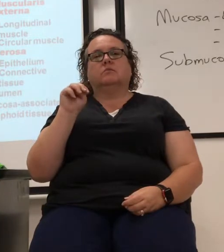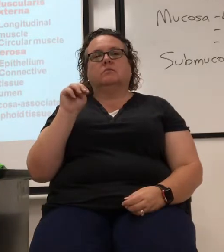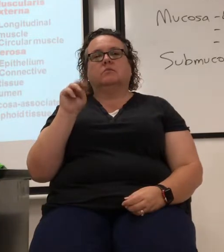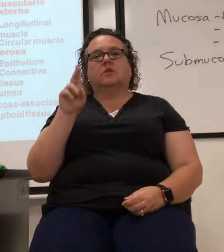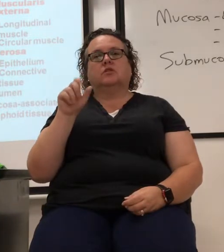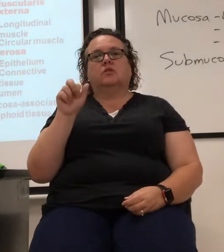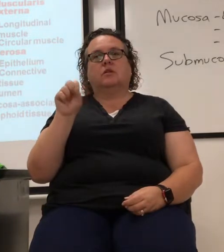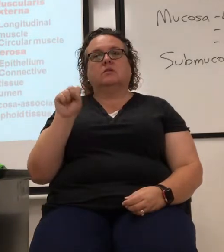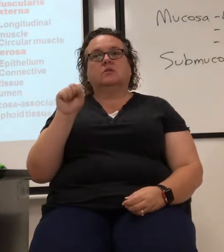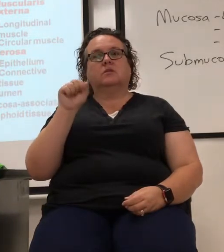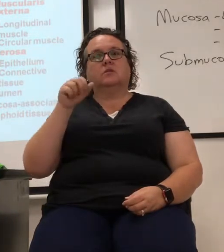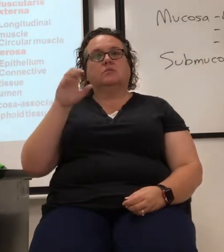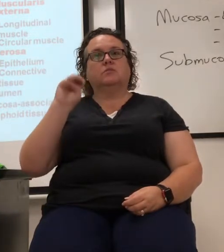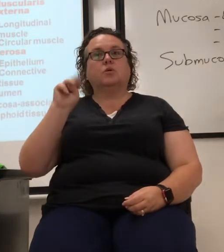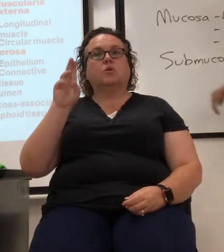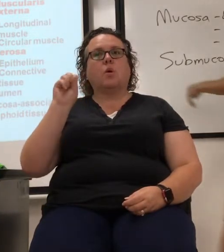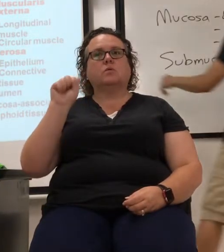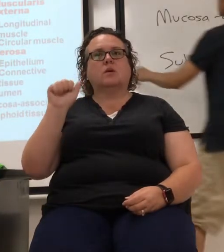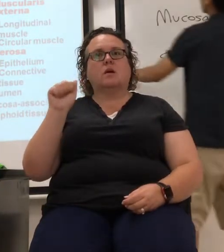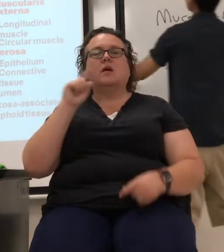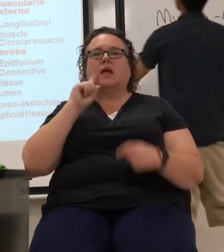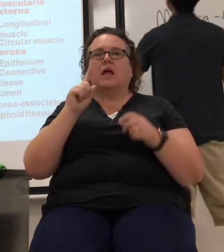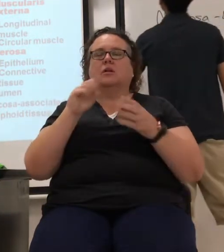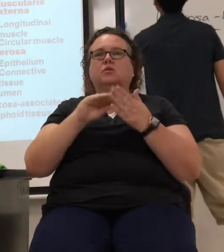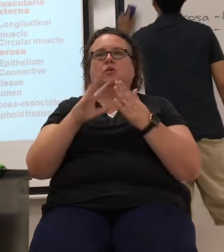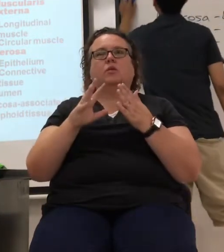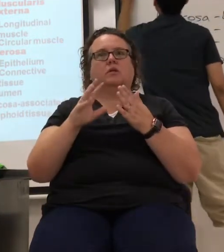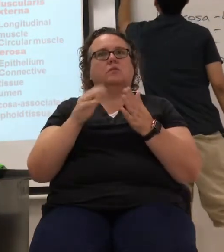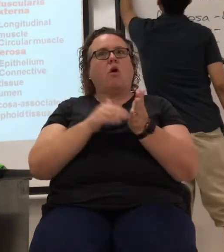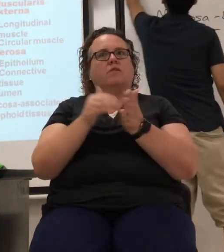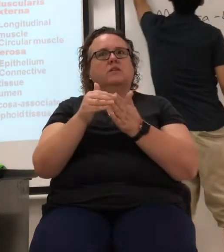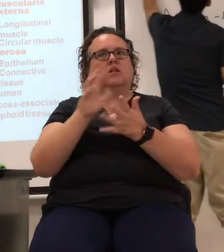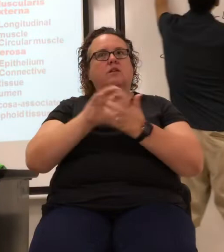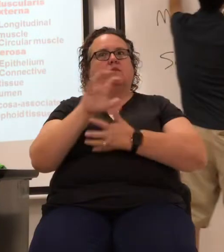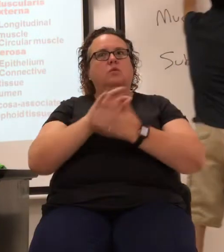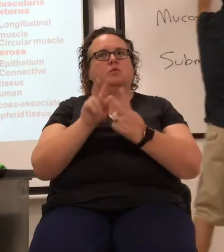And students do frequently all these different muscle layers.